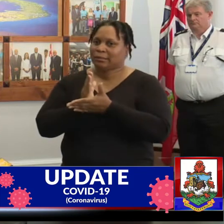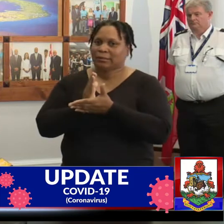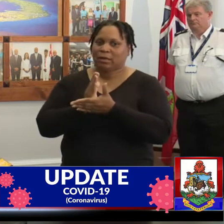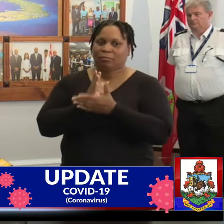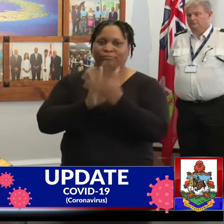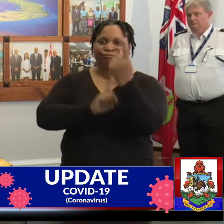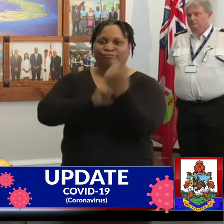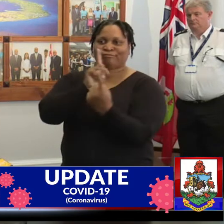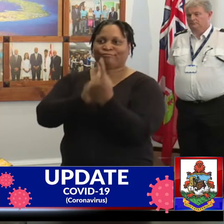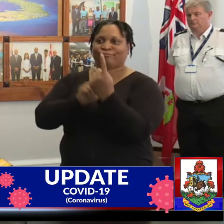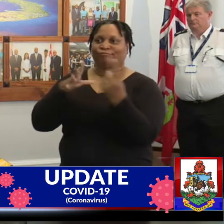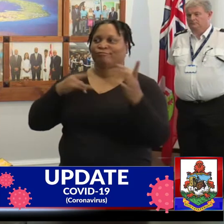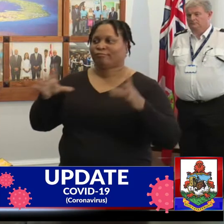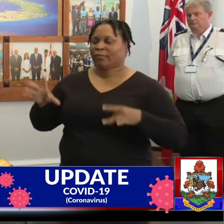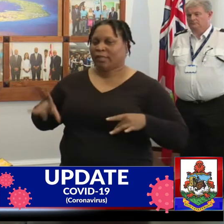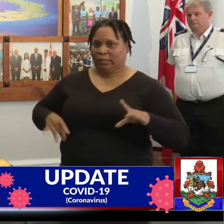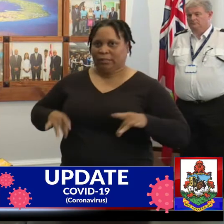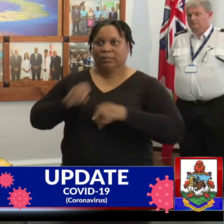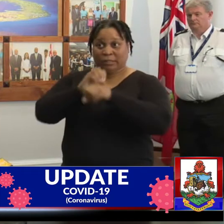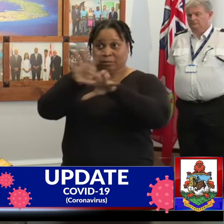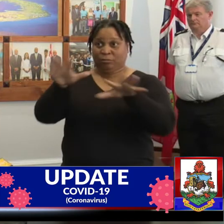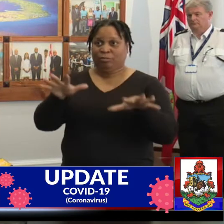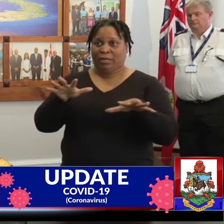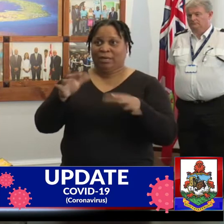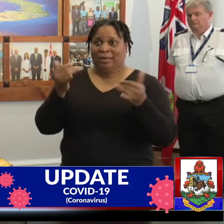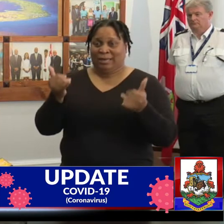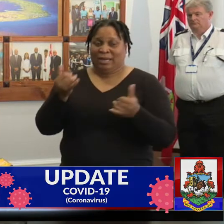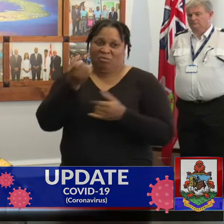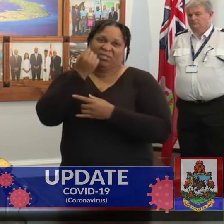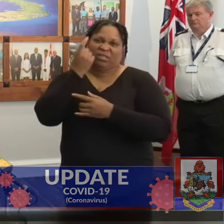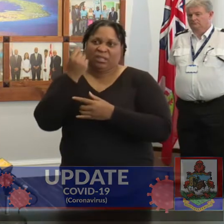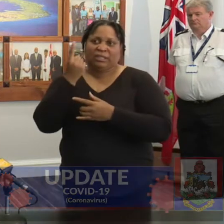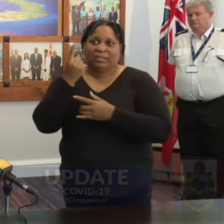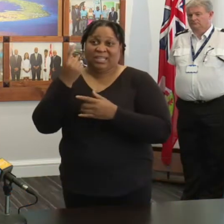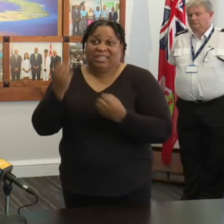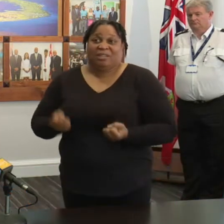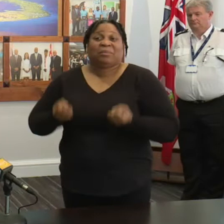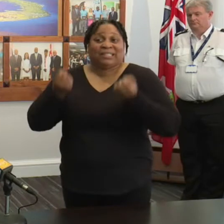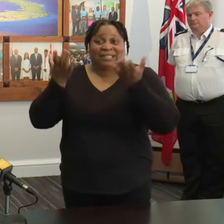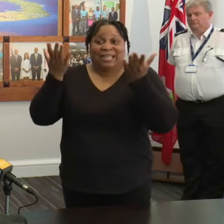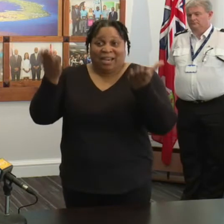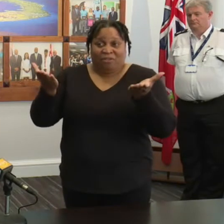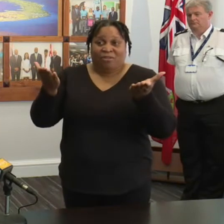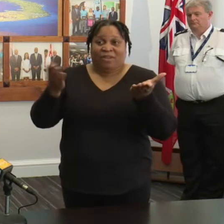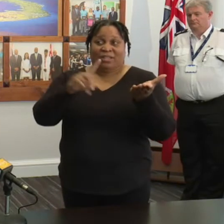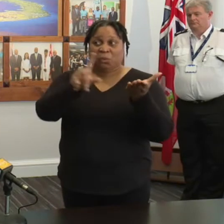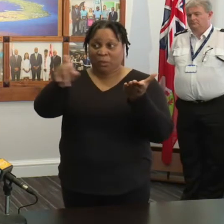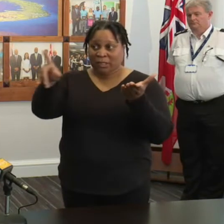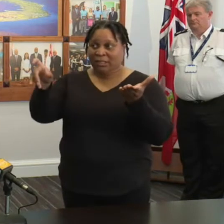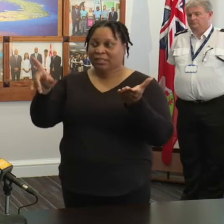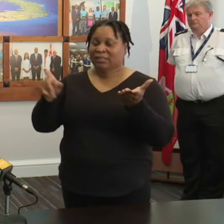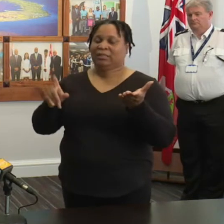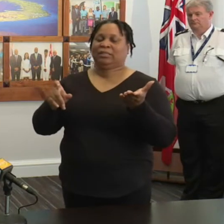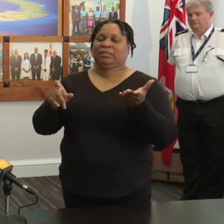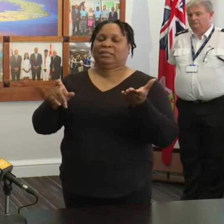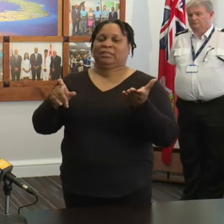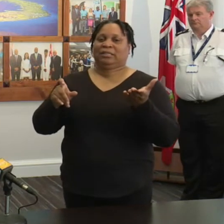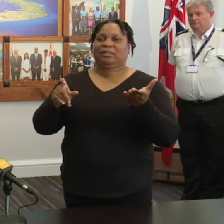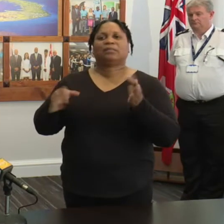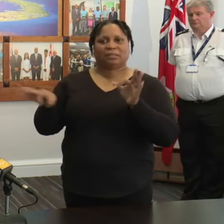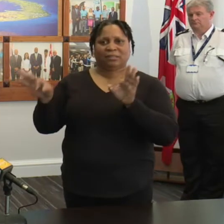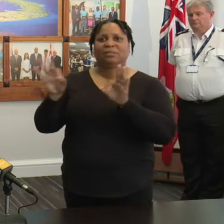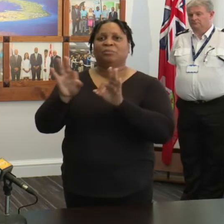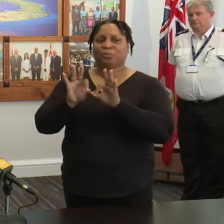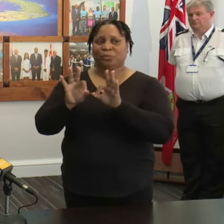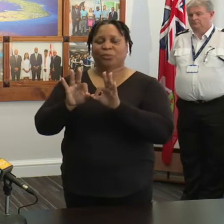person-to-person spread. There is a rationale behind the sacrifice that we're asking people to make. And so it is